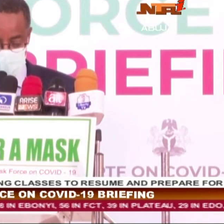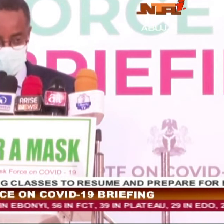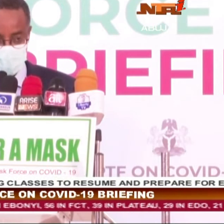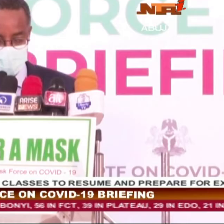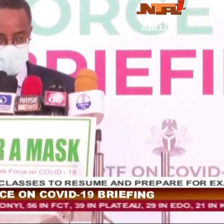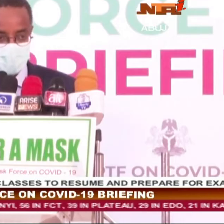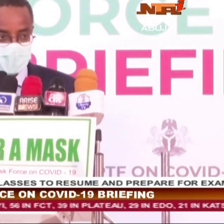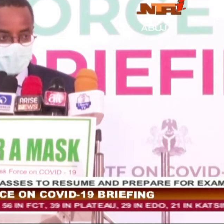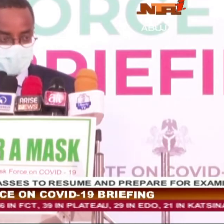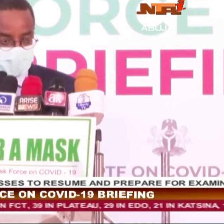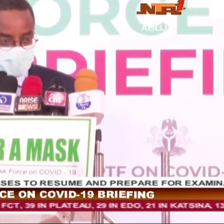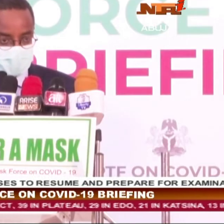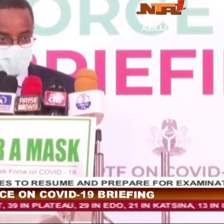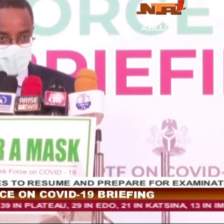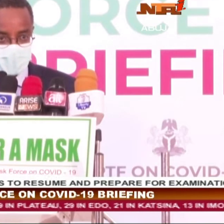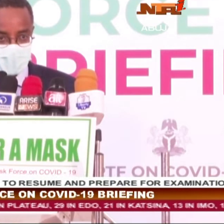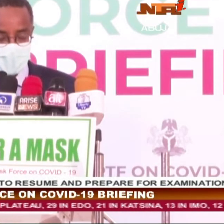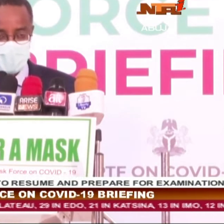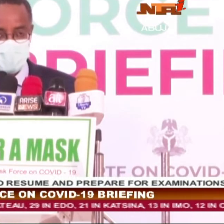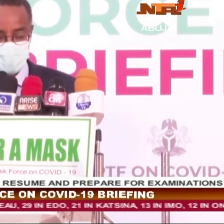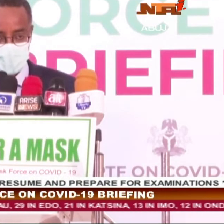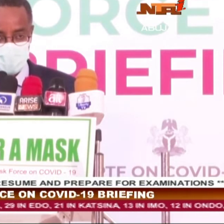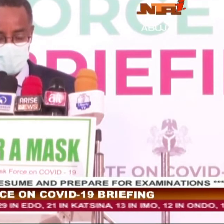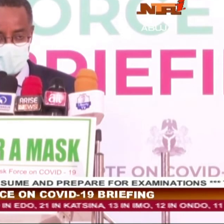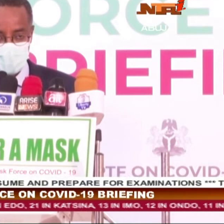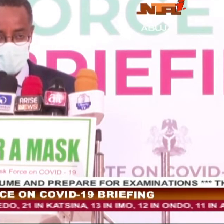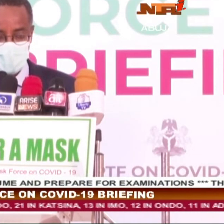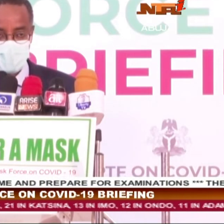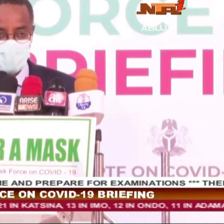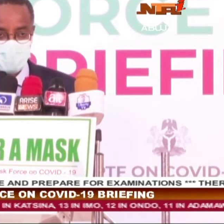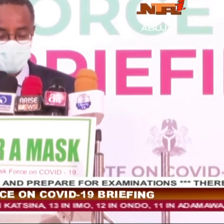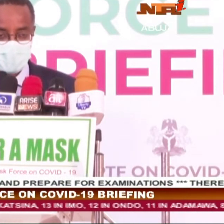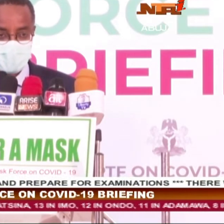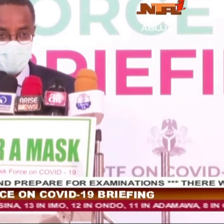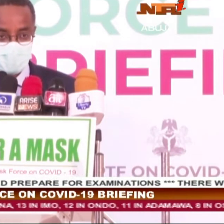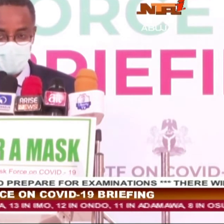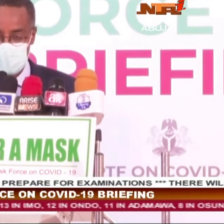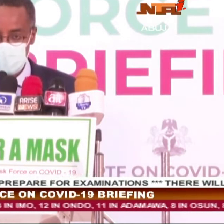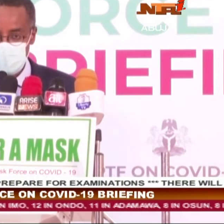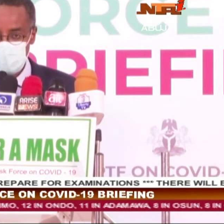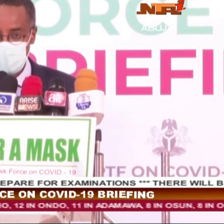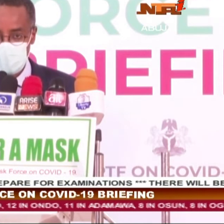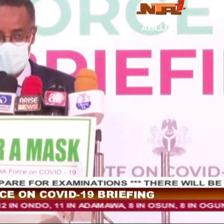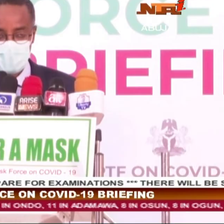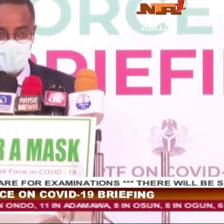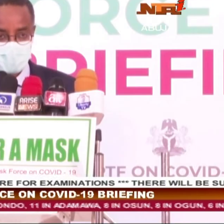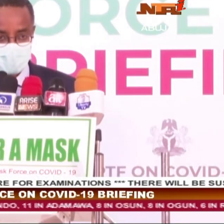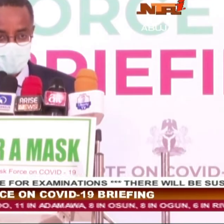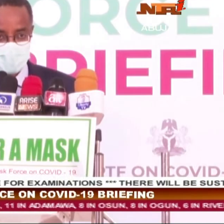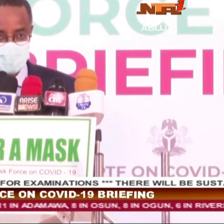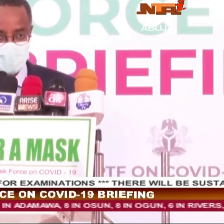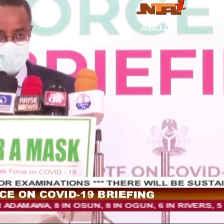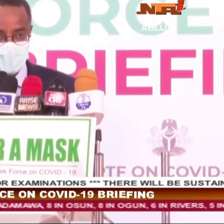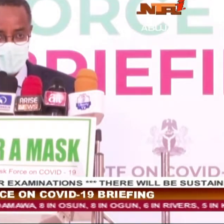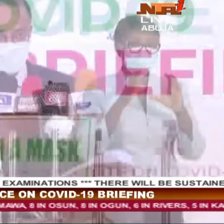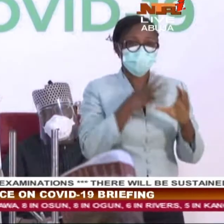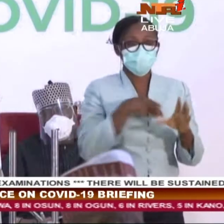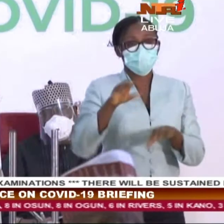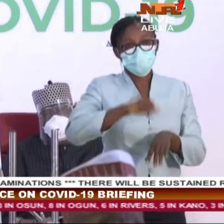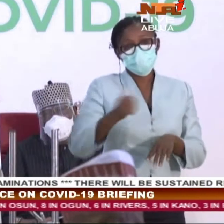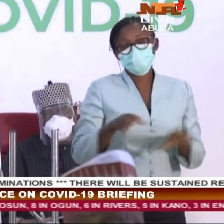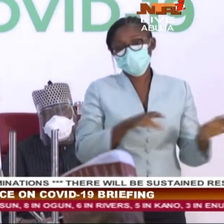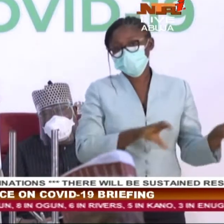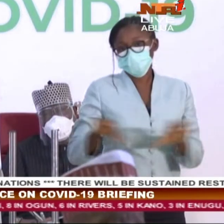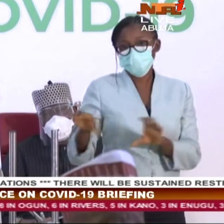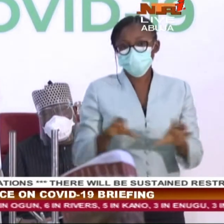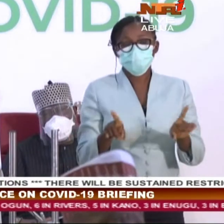but also to improve isolation and to make sure that we do a lot of risk communication and public awareness activities.